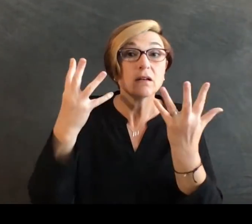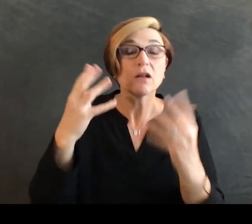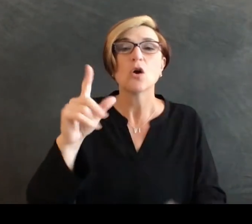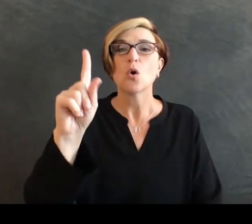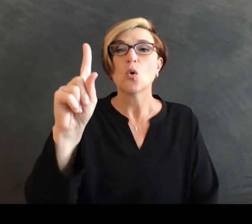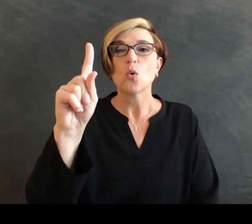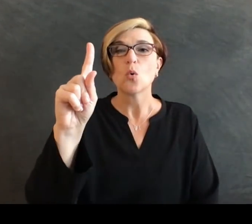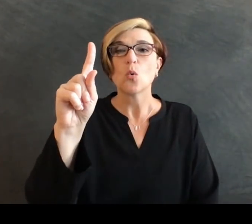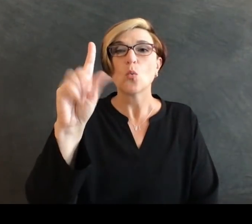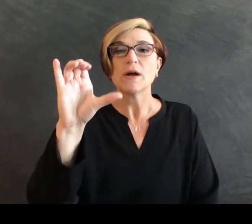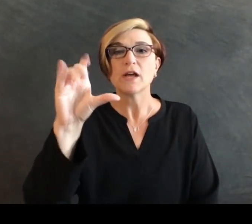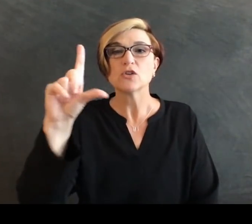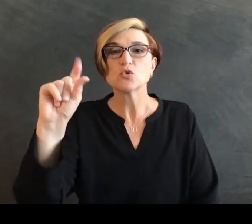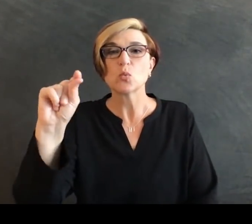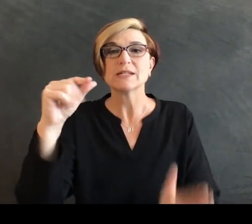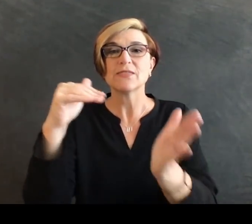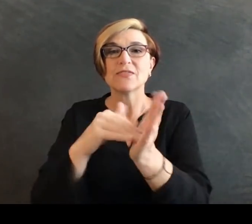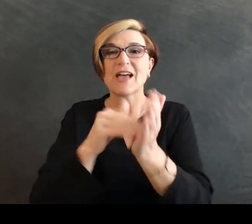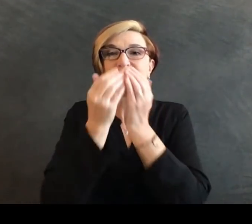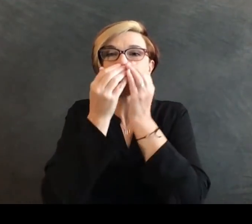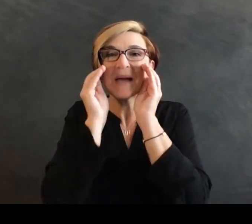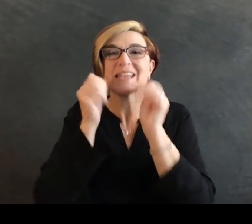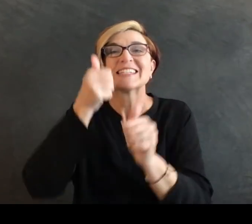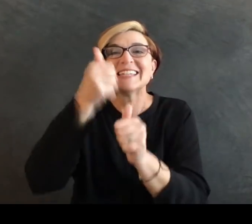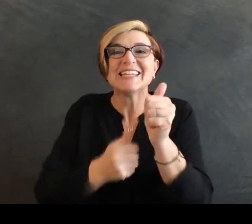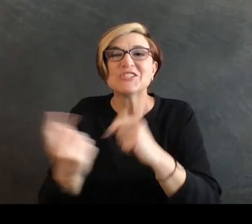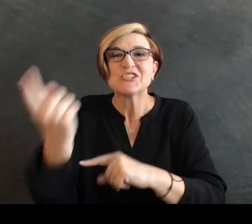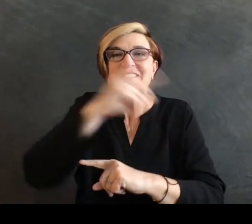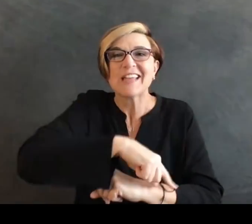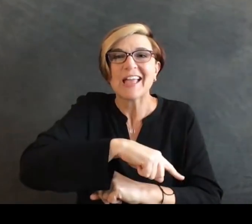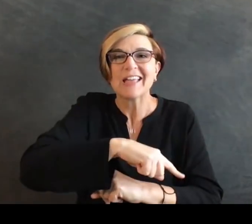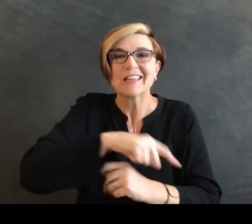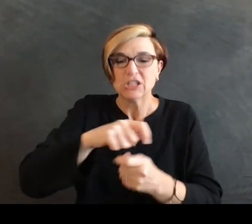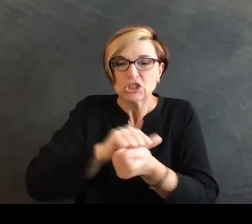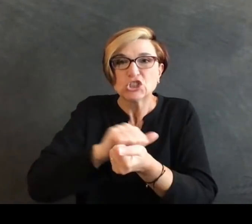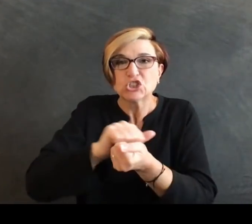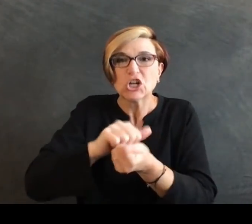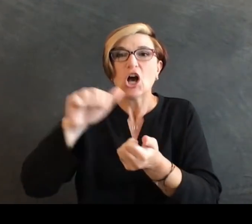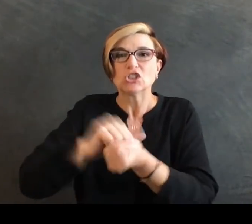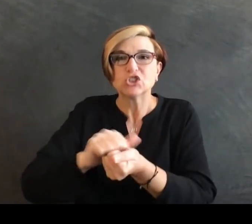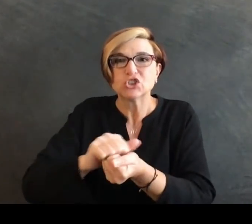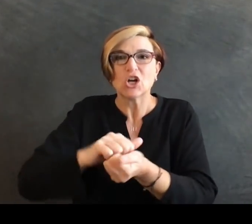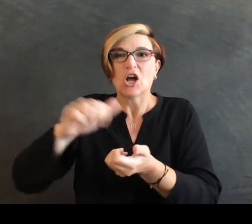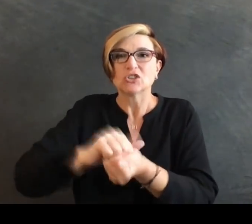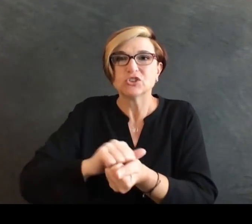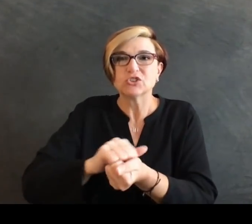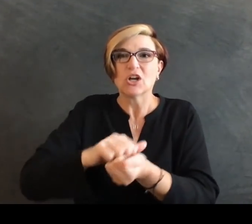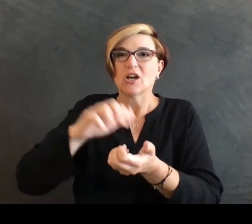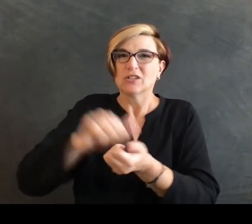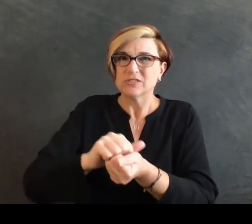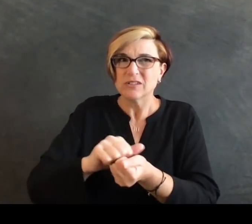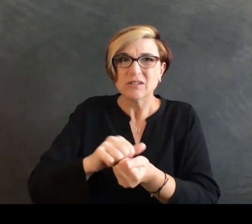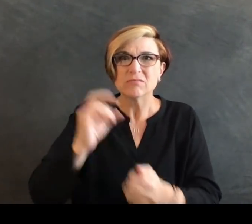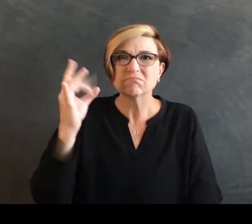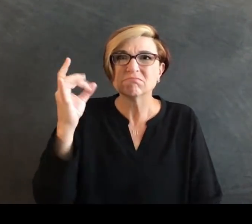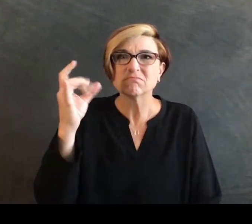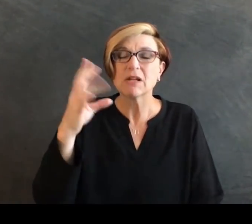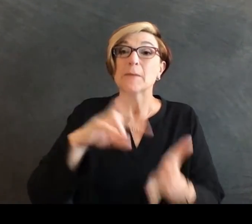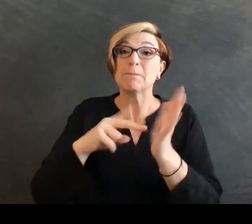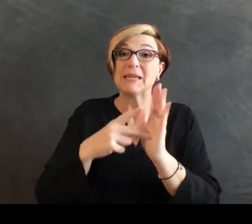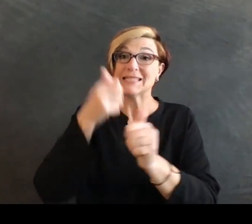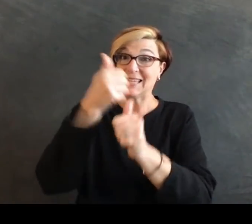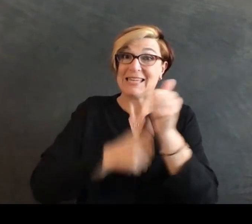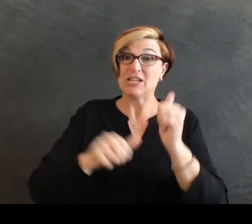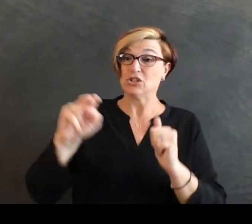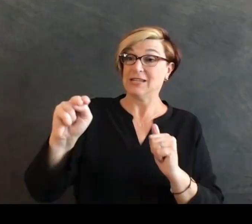120,000 masks per day. It'll be just like a new one. It can go up to about 20 times for each mask. So each mask can